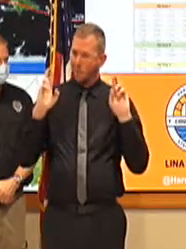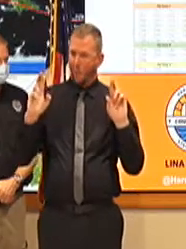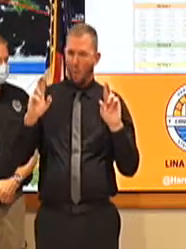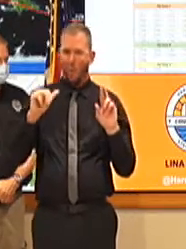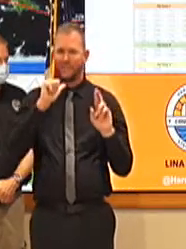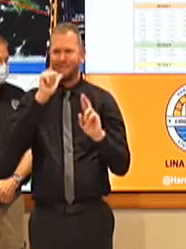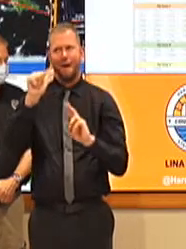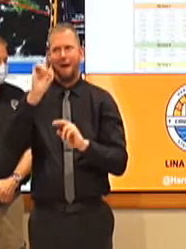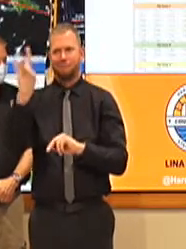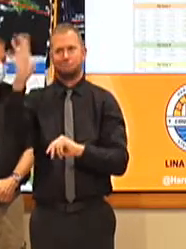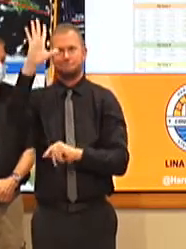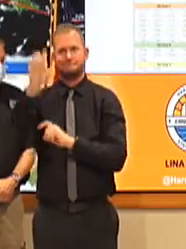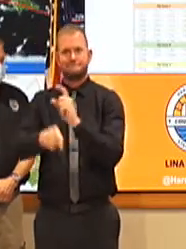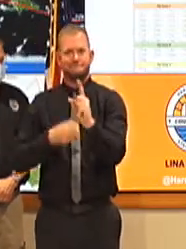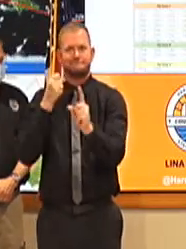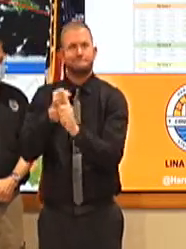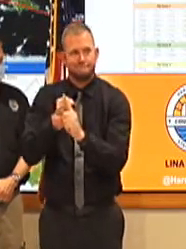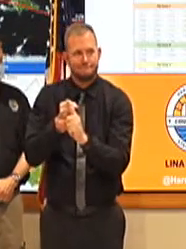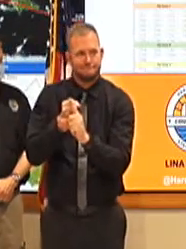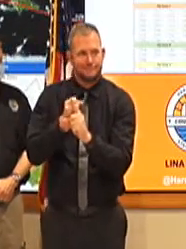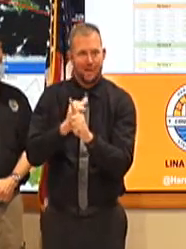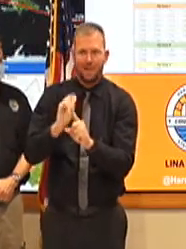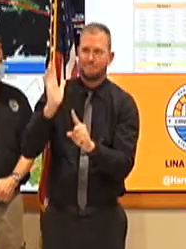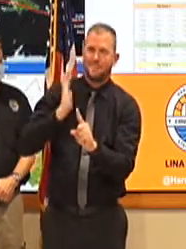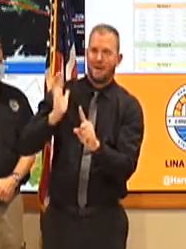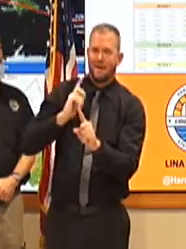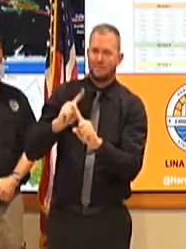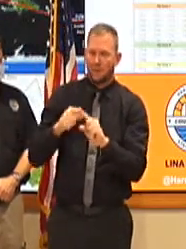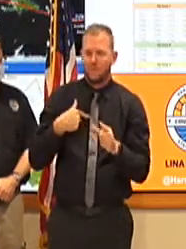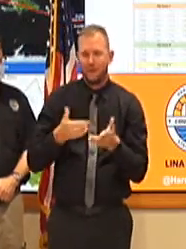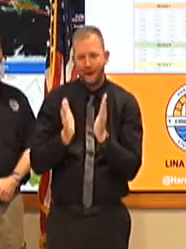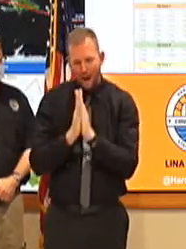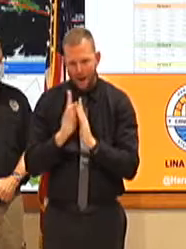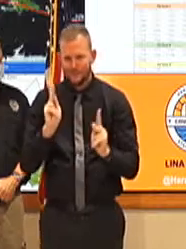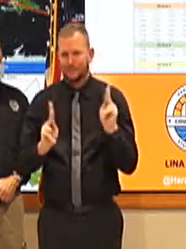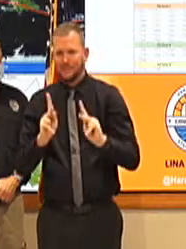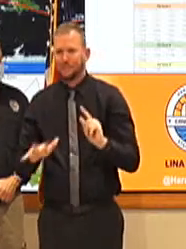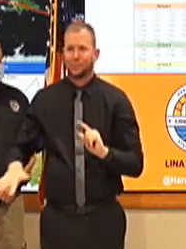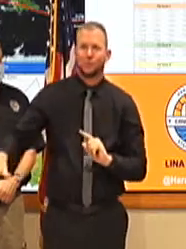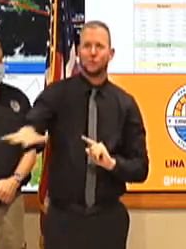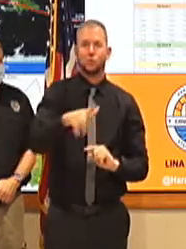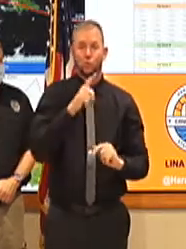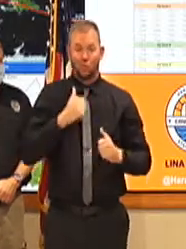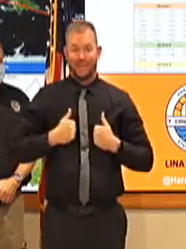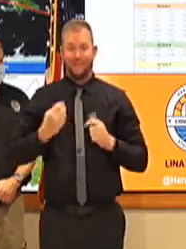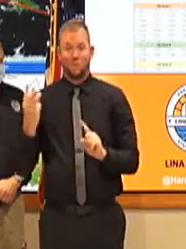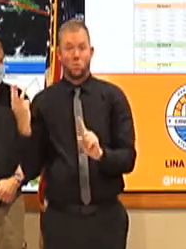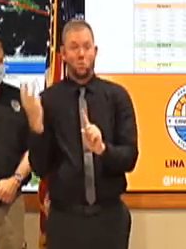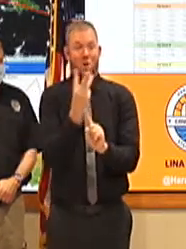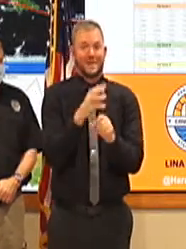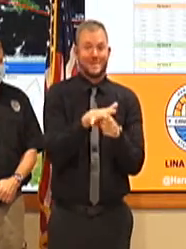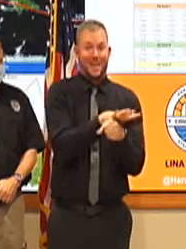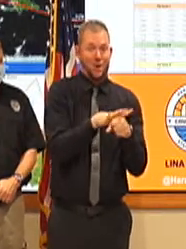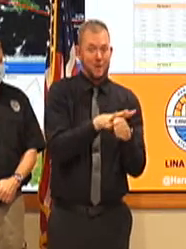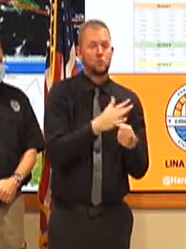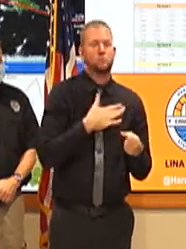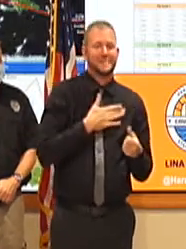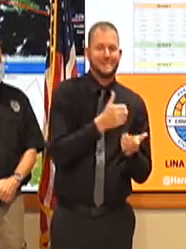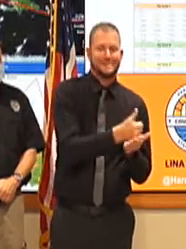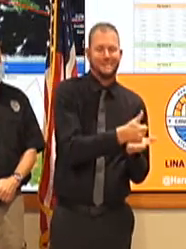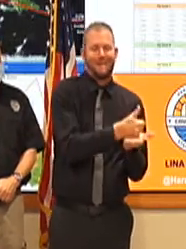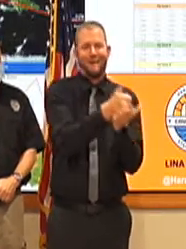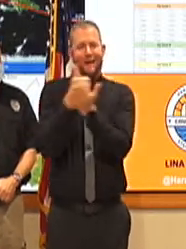asking the community, for those folks inland, that's what you need to do, is have those supplies, non-perishable food, enough